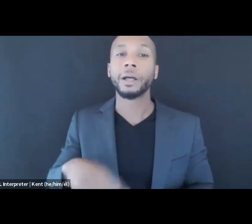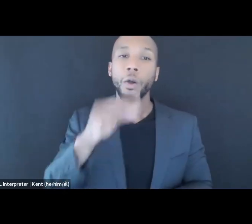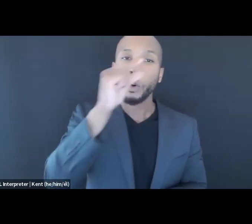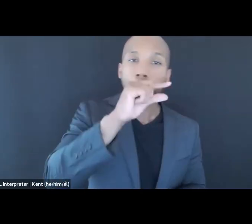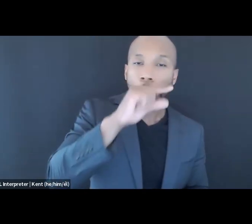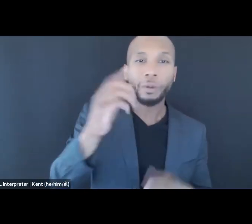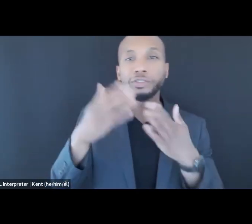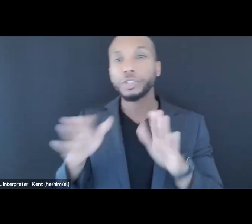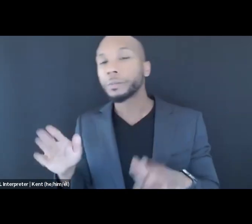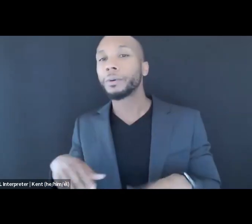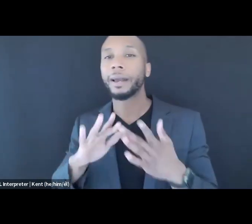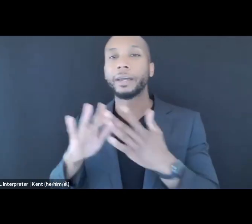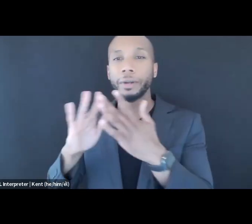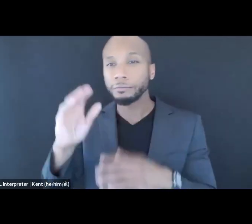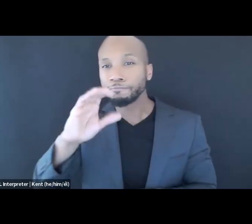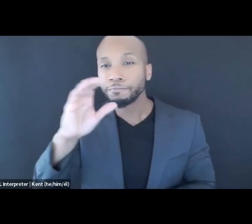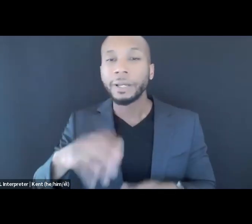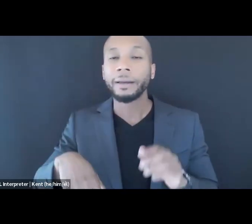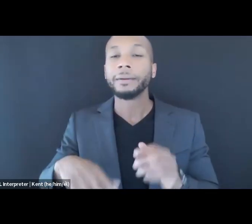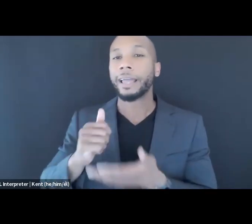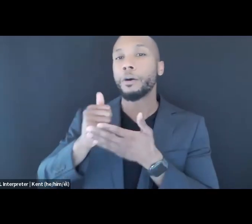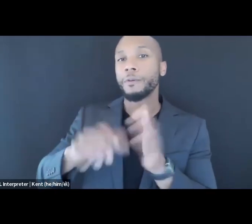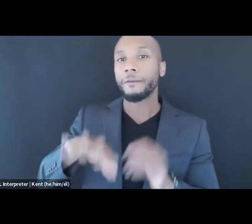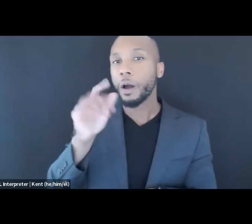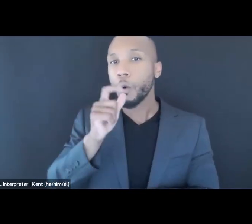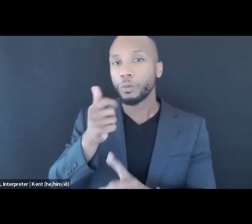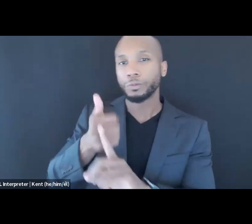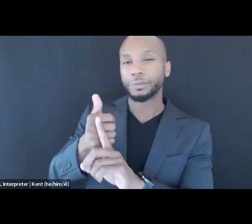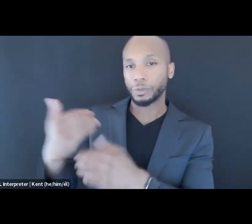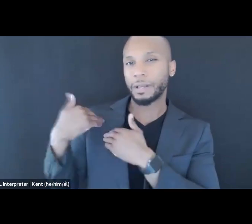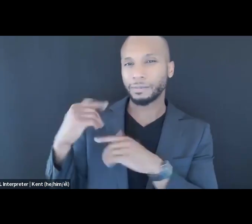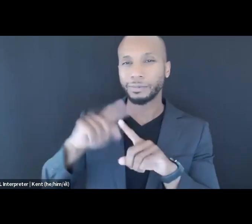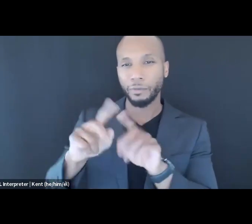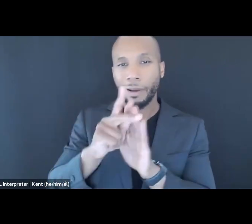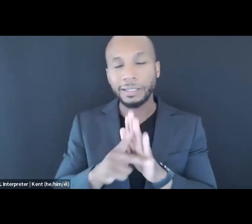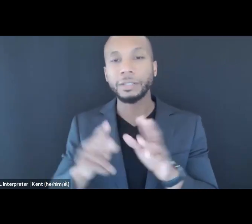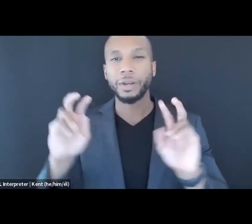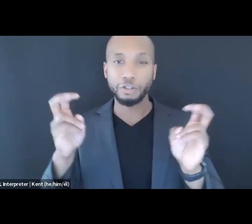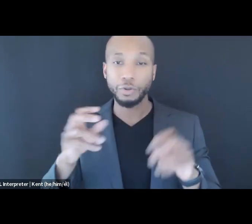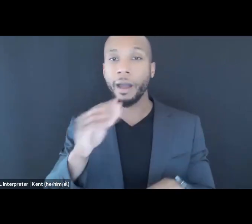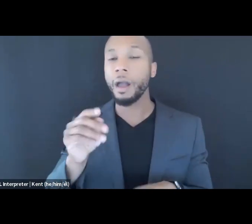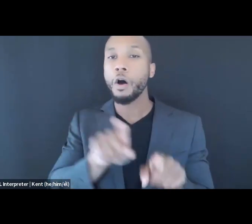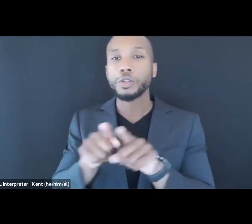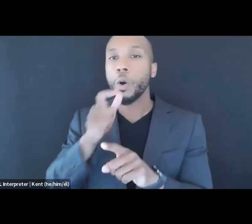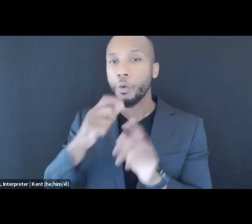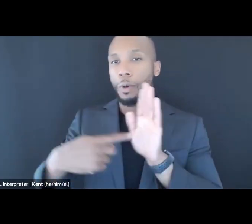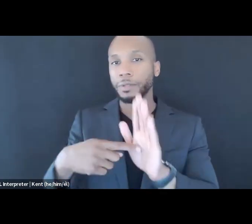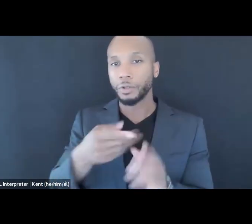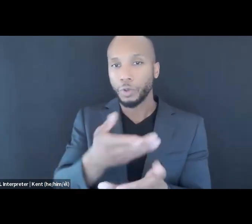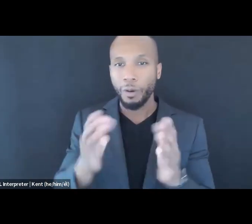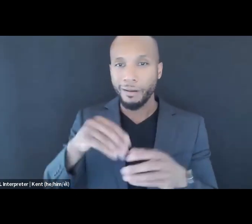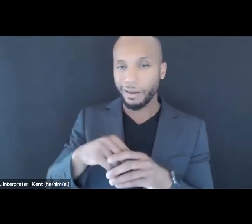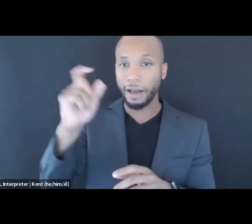or just a general internet search can help you uncover who's responsible for different policies or issues, and also who represents you in